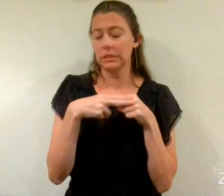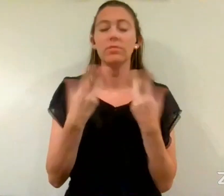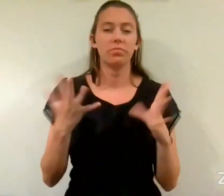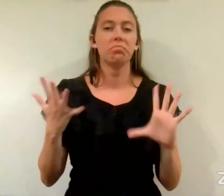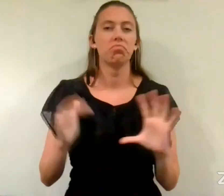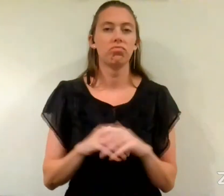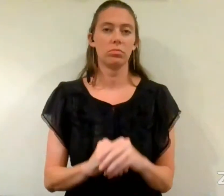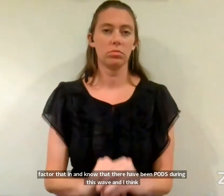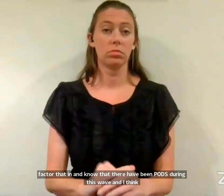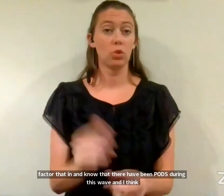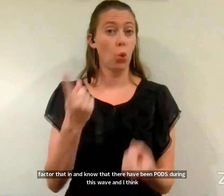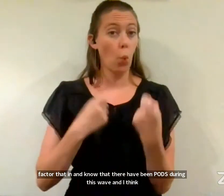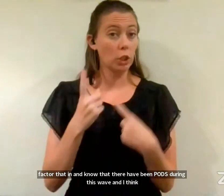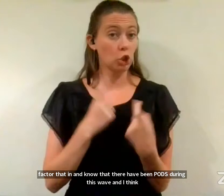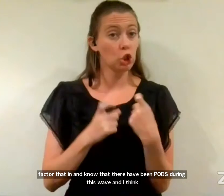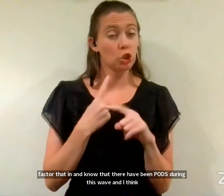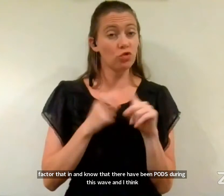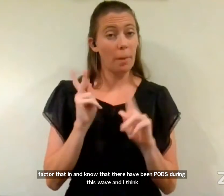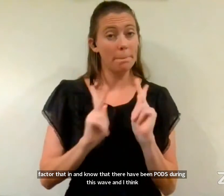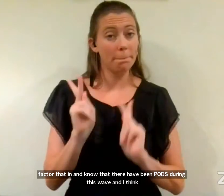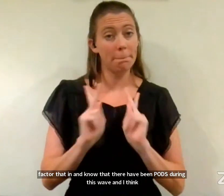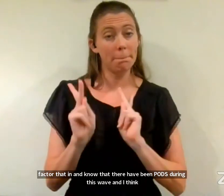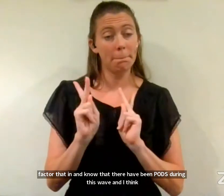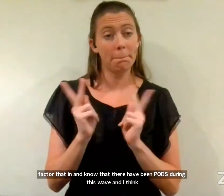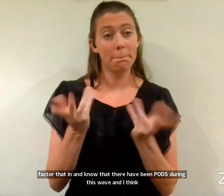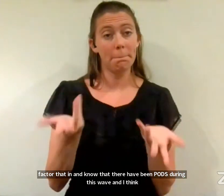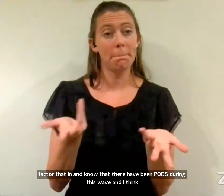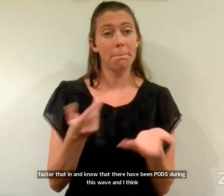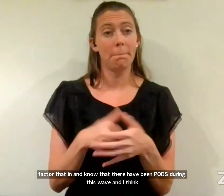Any questions for me? I